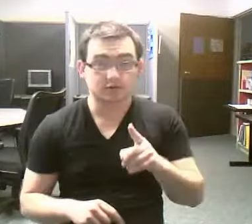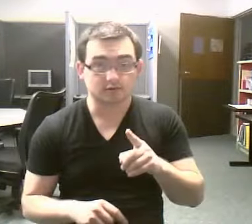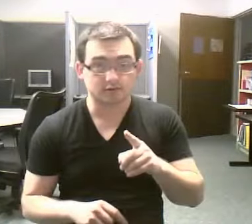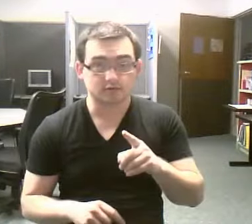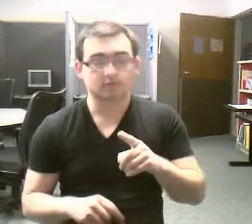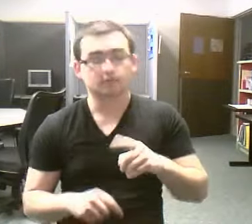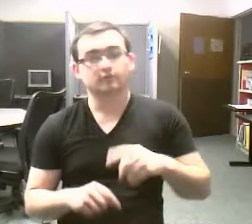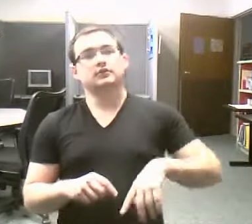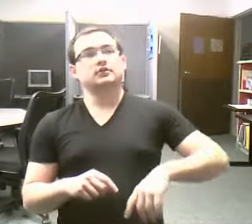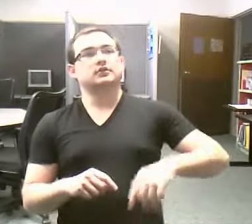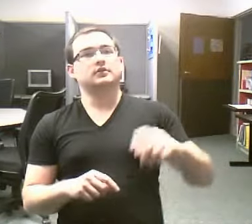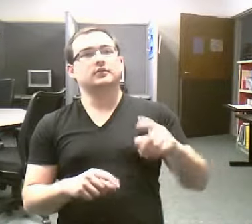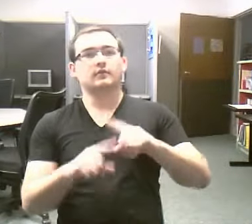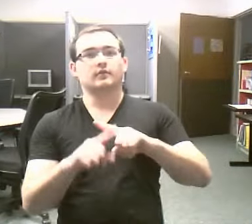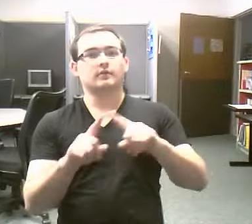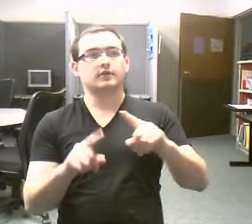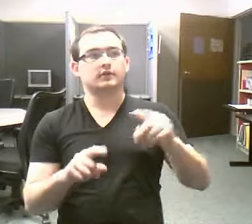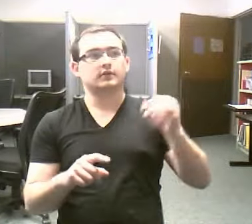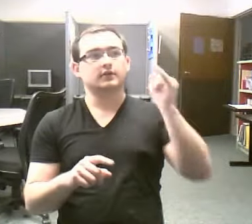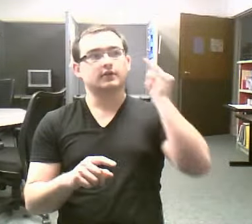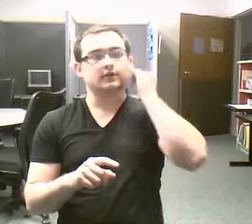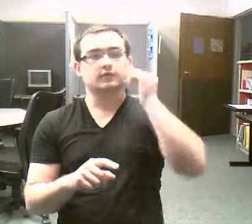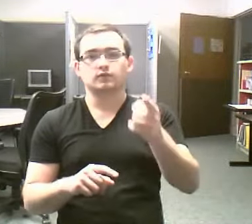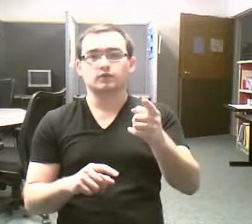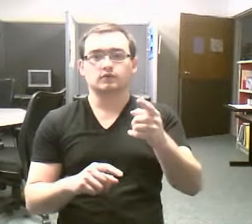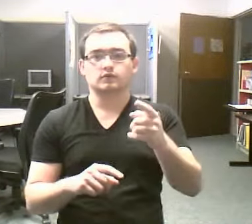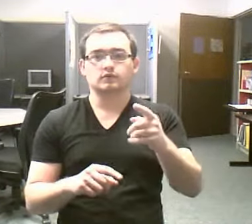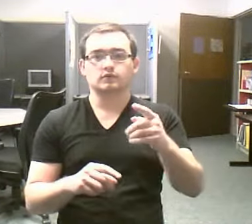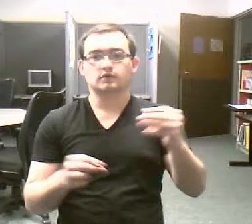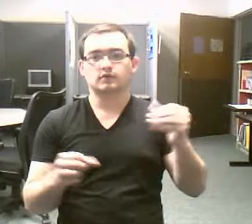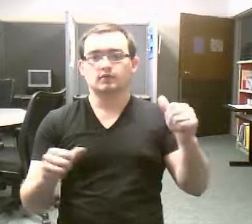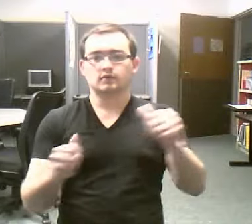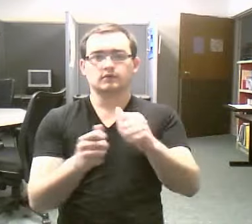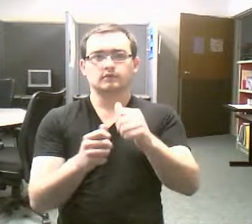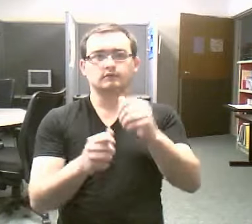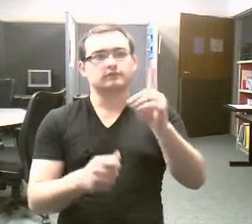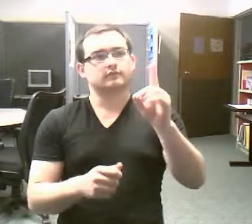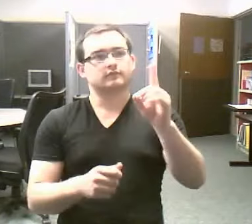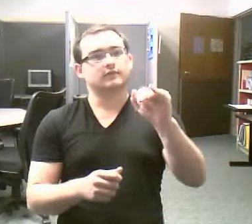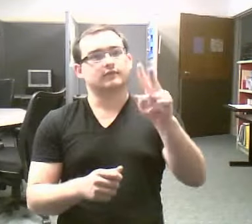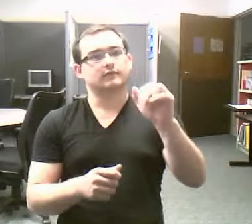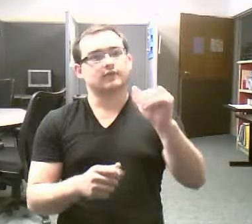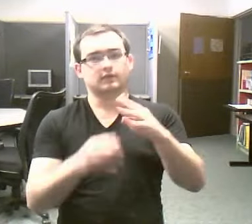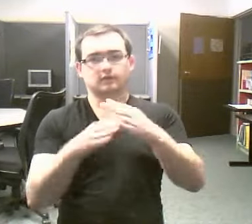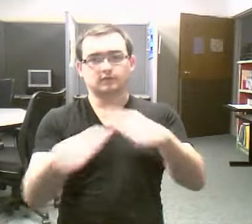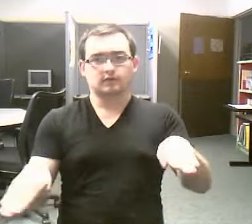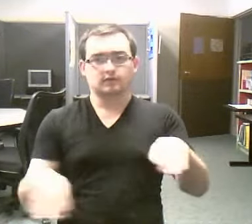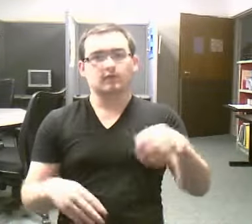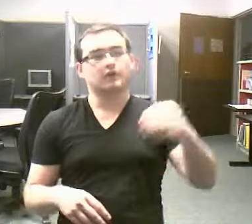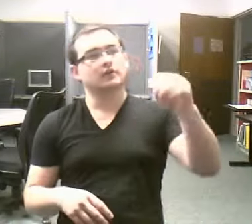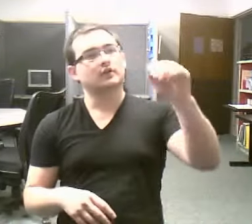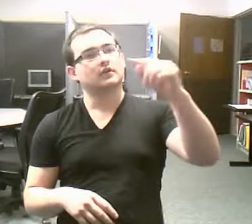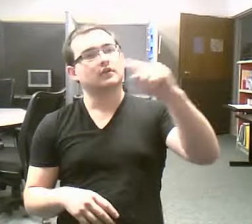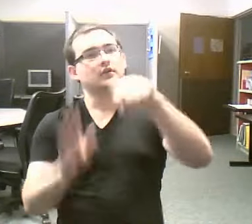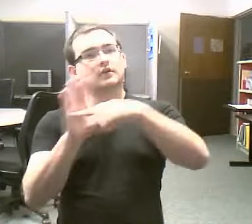you'll get a quotient from this problem, because you're technically dividing, negative 3 and 4 together.